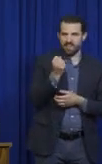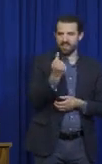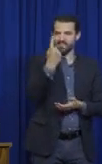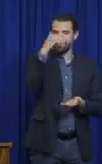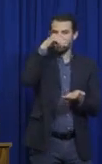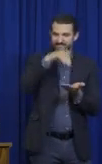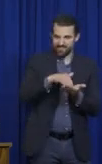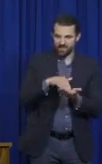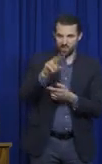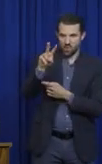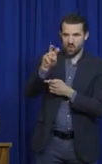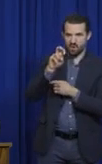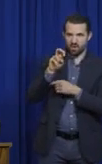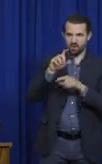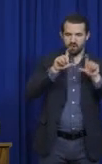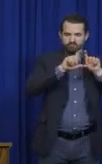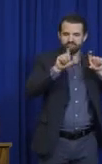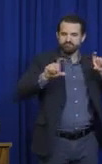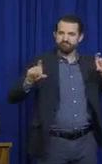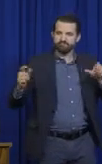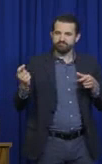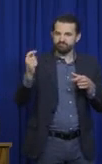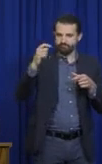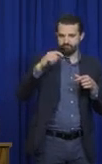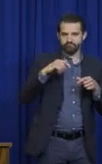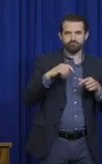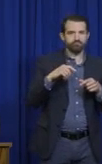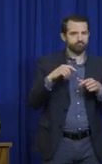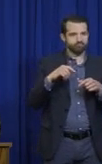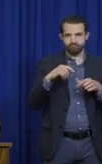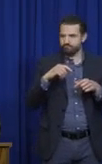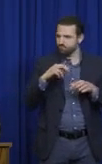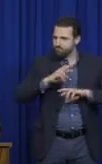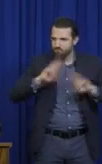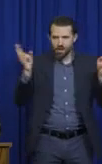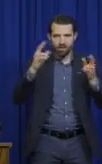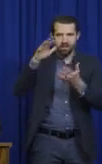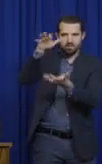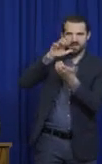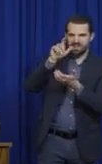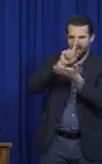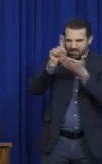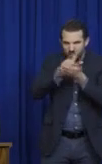11,200 vials of this viral transport media every week,